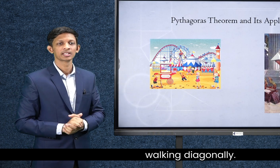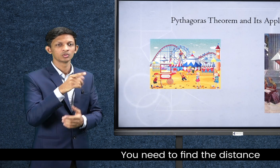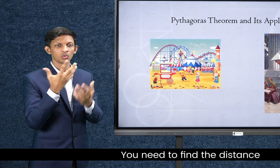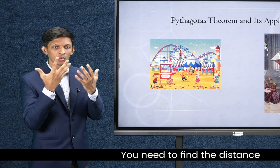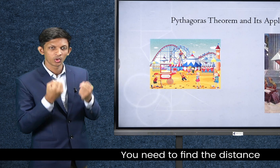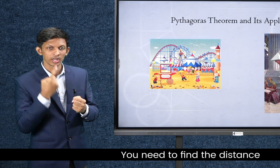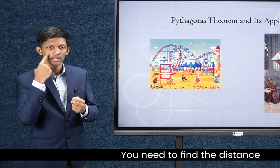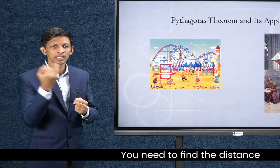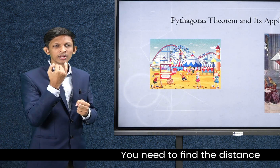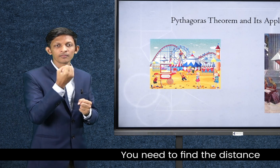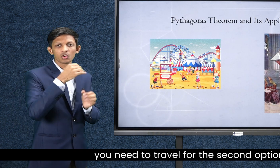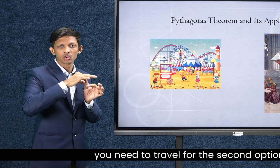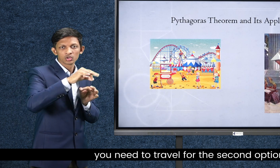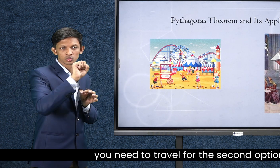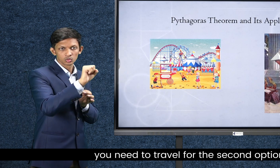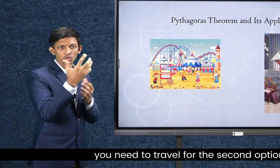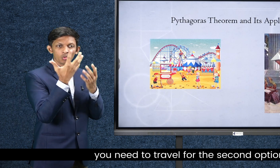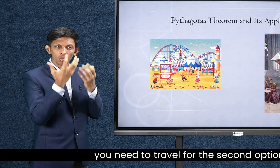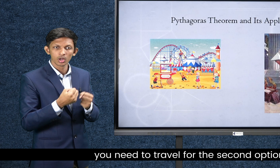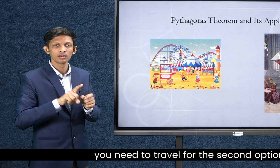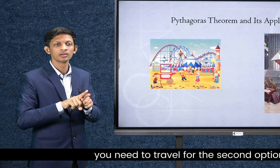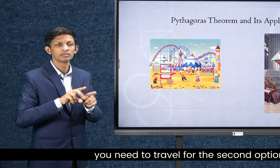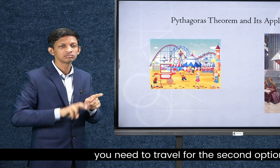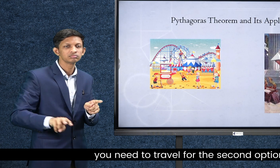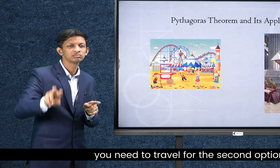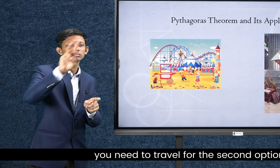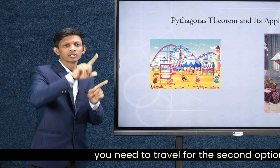You need to find the distance you need to travel for the second option.